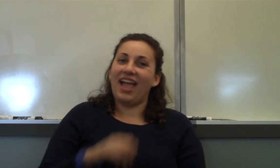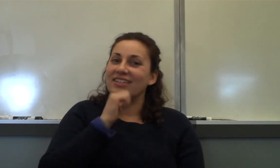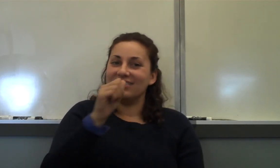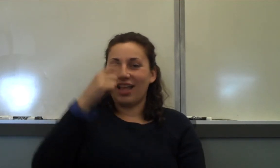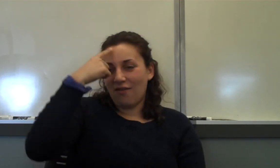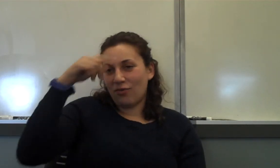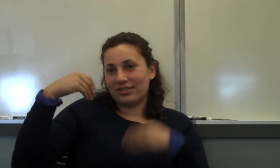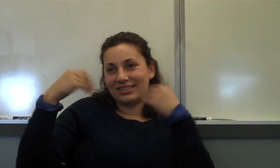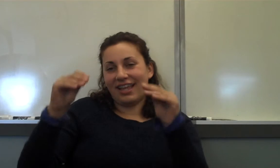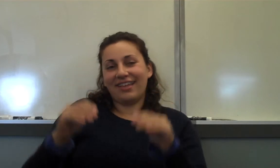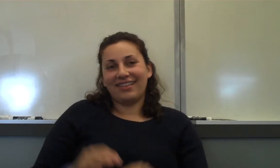that's right.